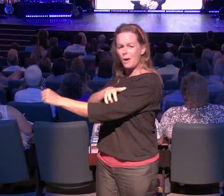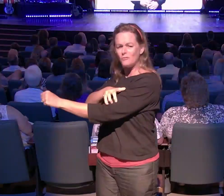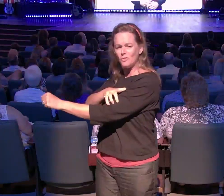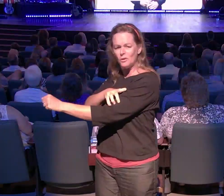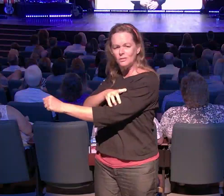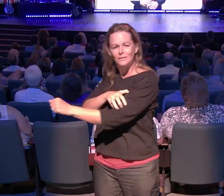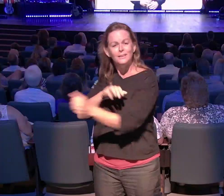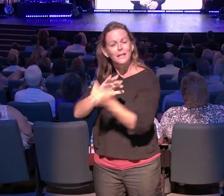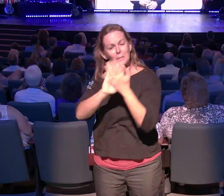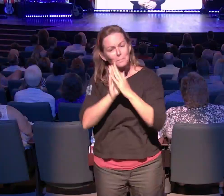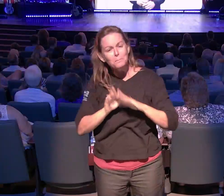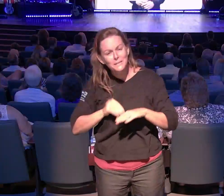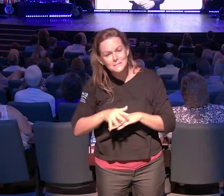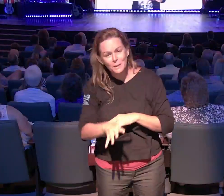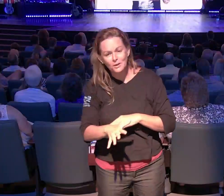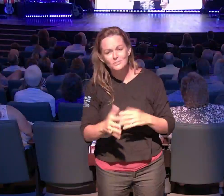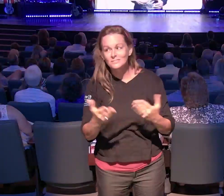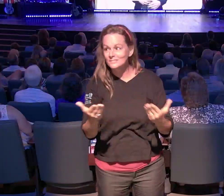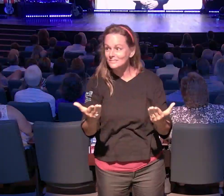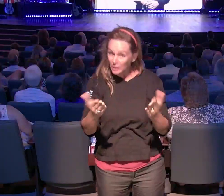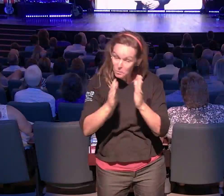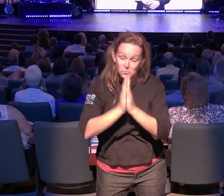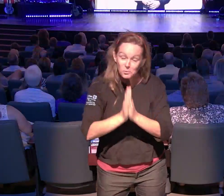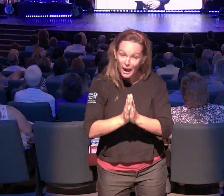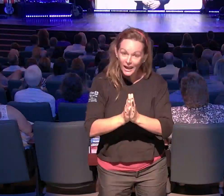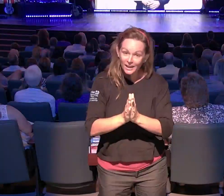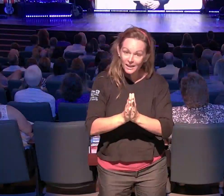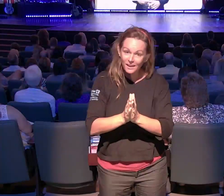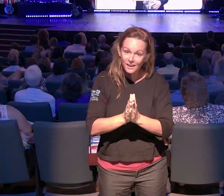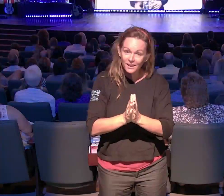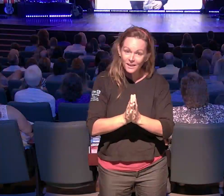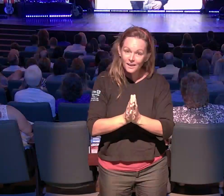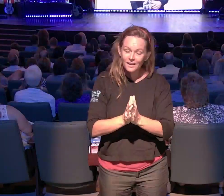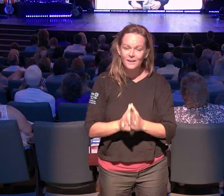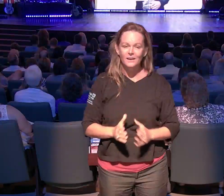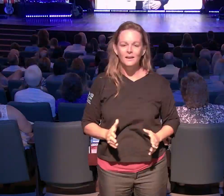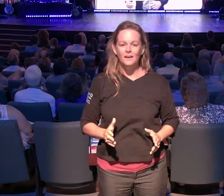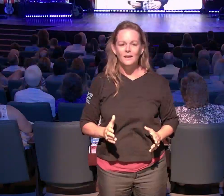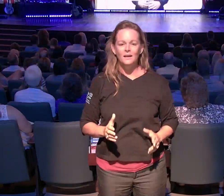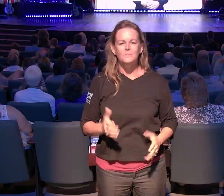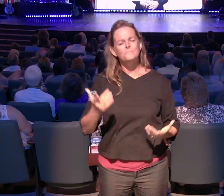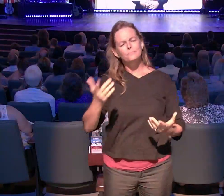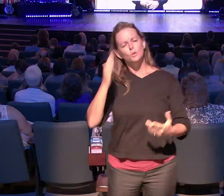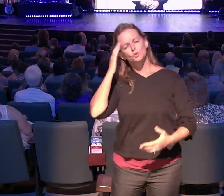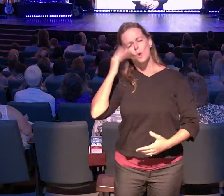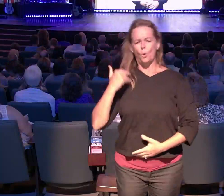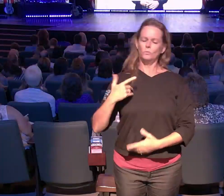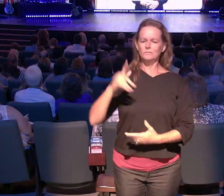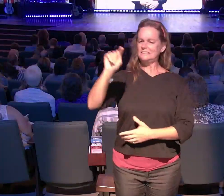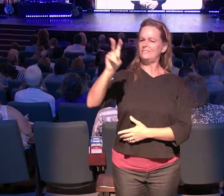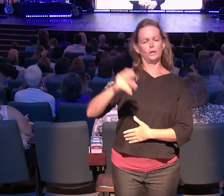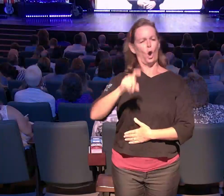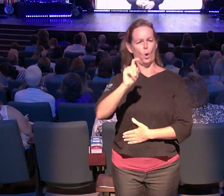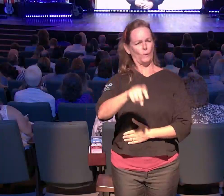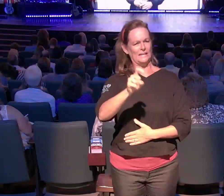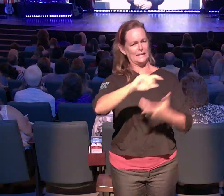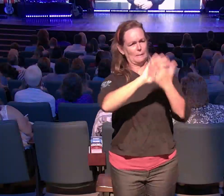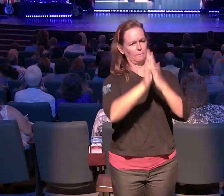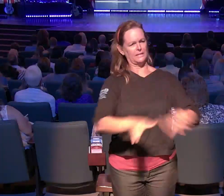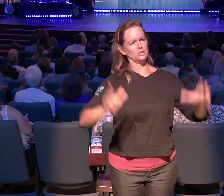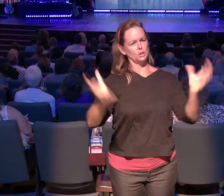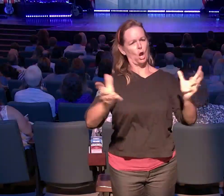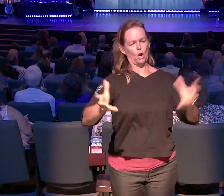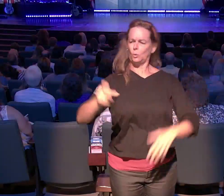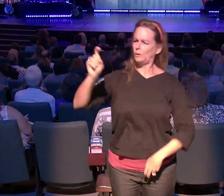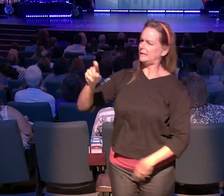Peacemakers pray. I think the best peace talk that we can ever have is on our knees with God. Peacemakers